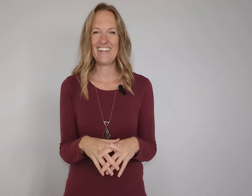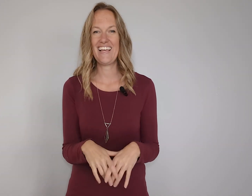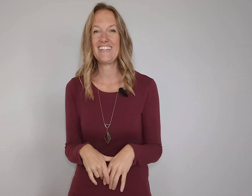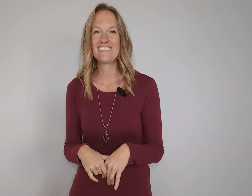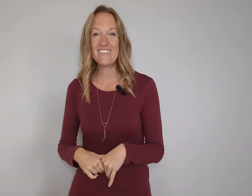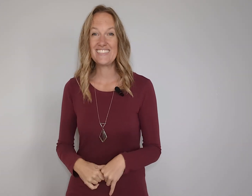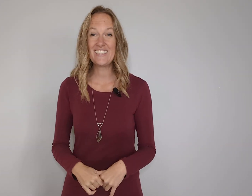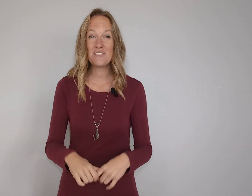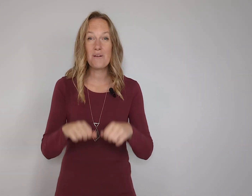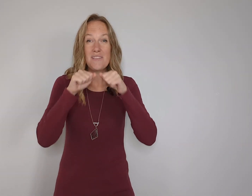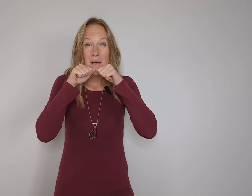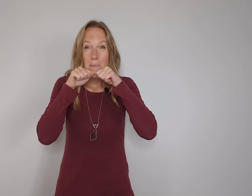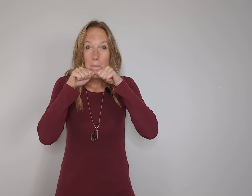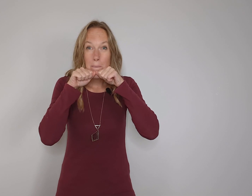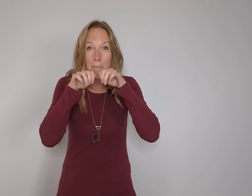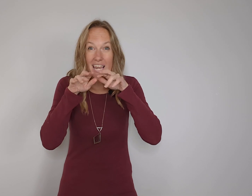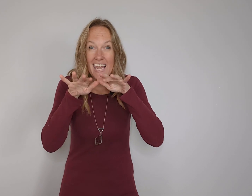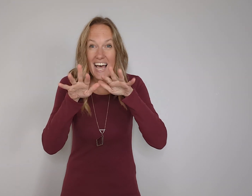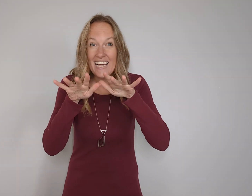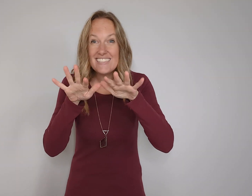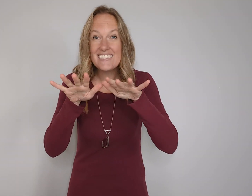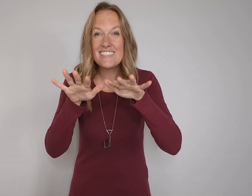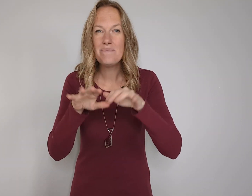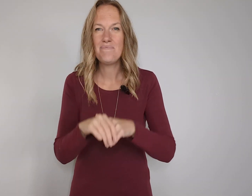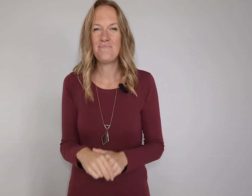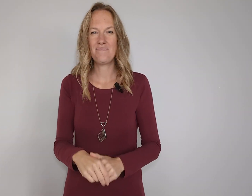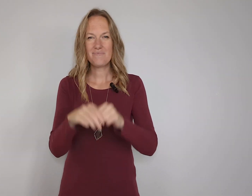to like. So it starts with bless